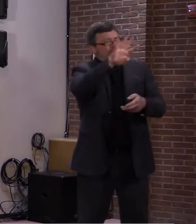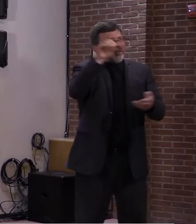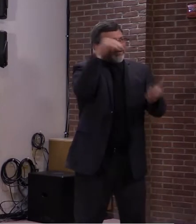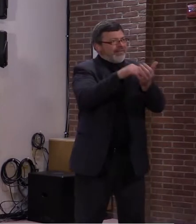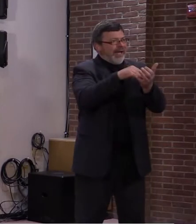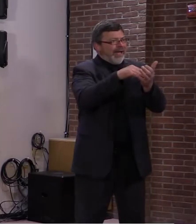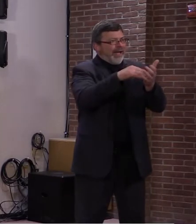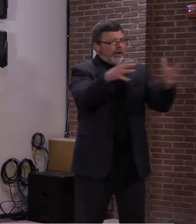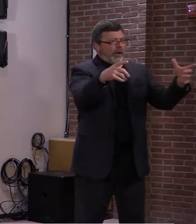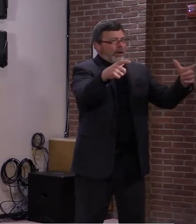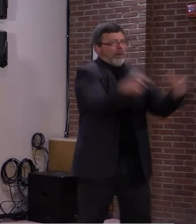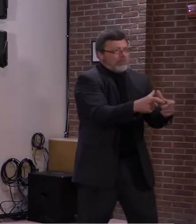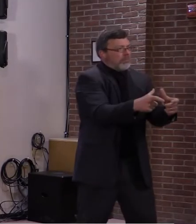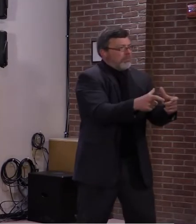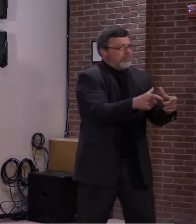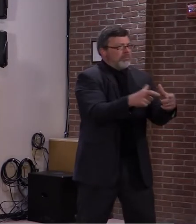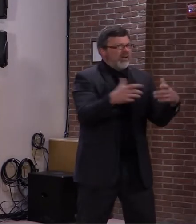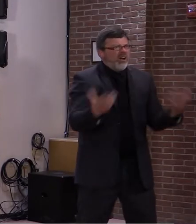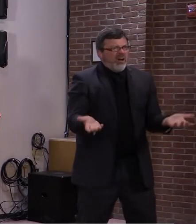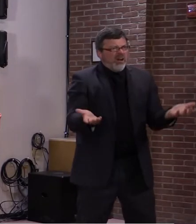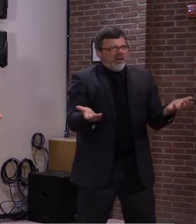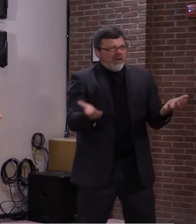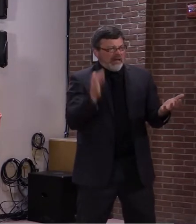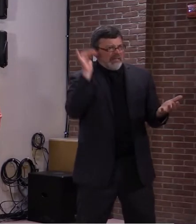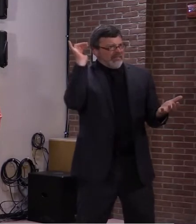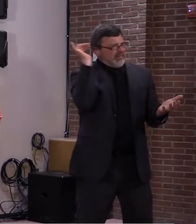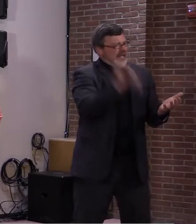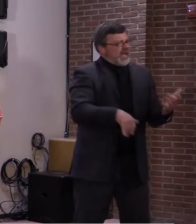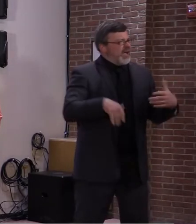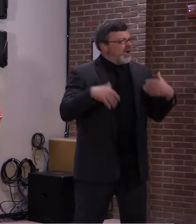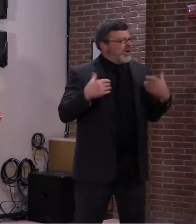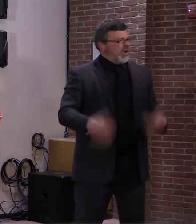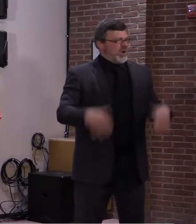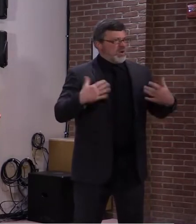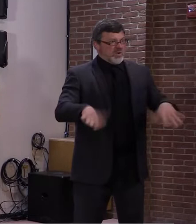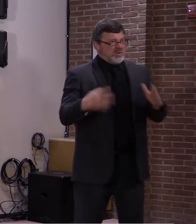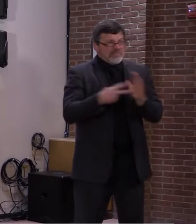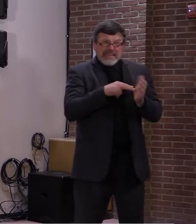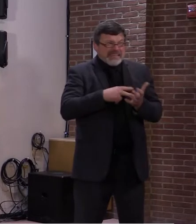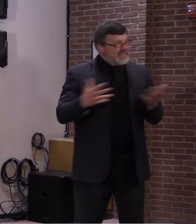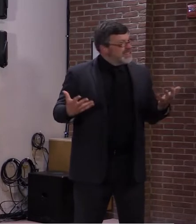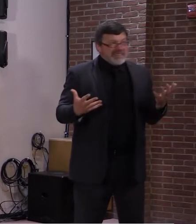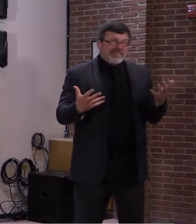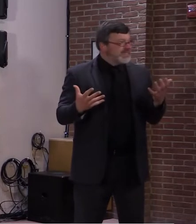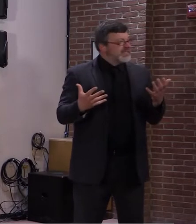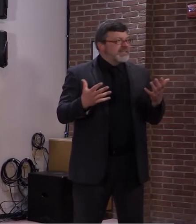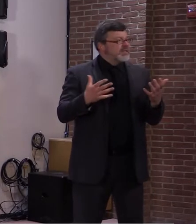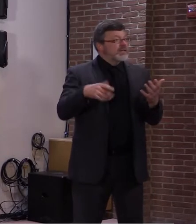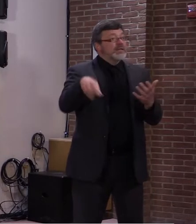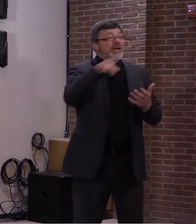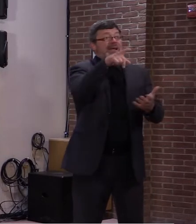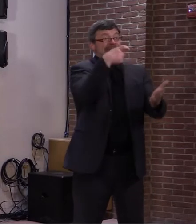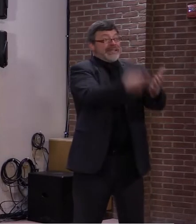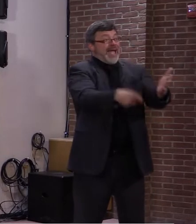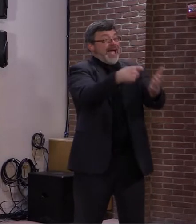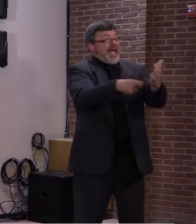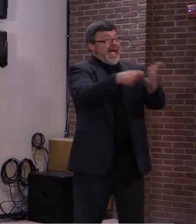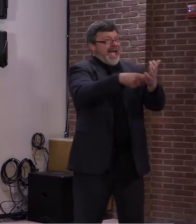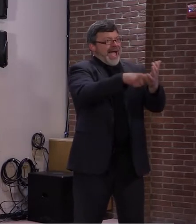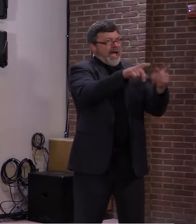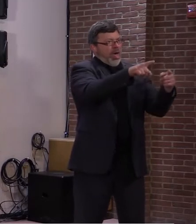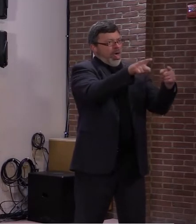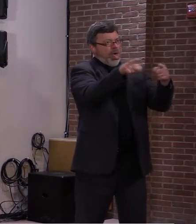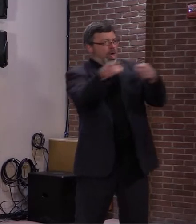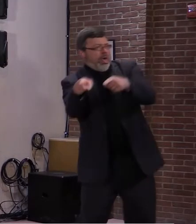by over 40,000. What that means is the tax burden, which is one of the highest in the